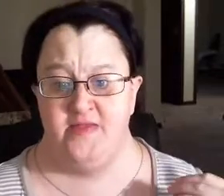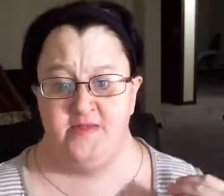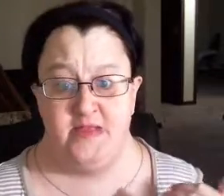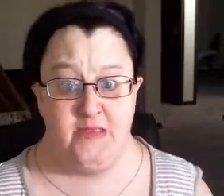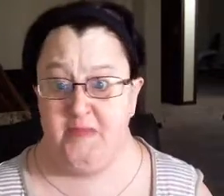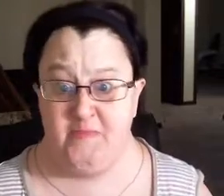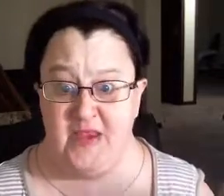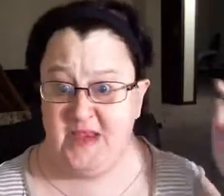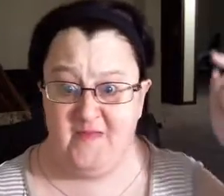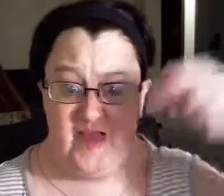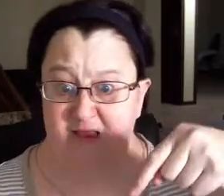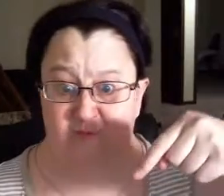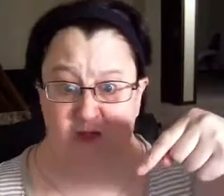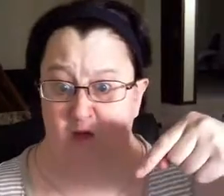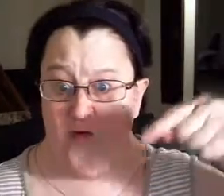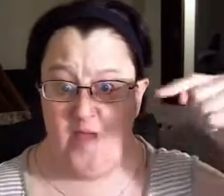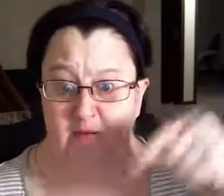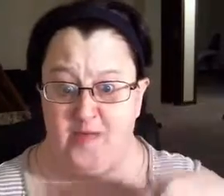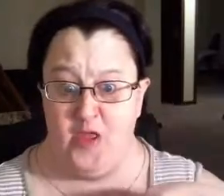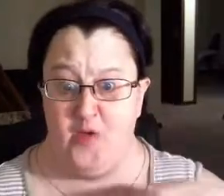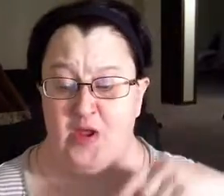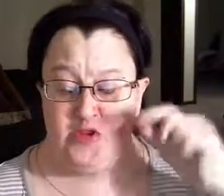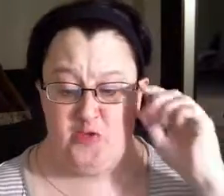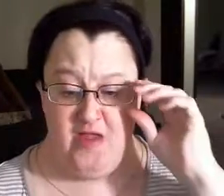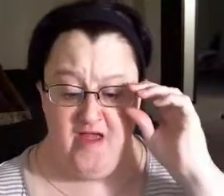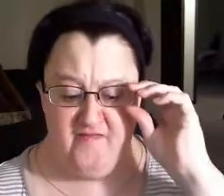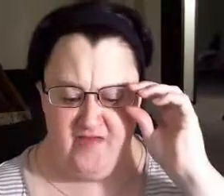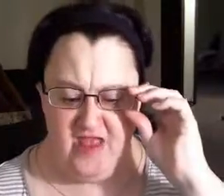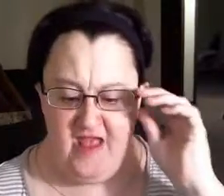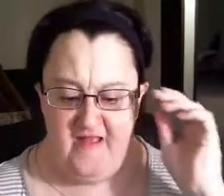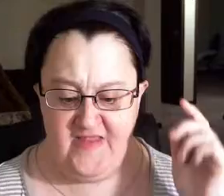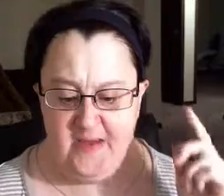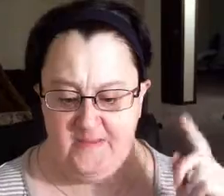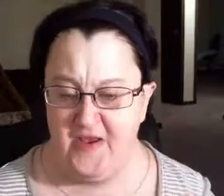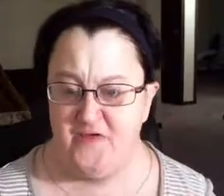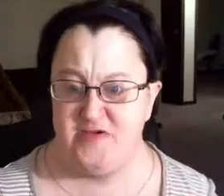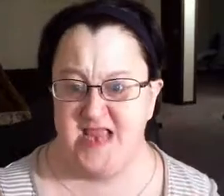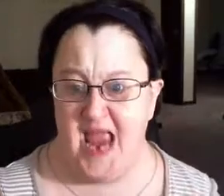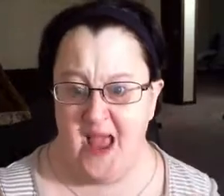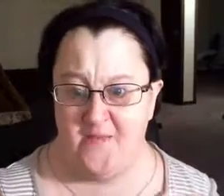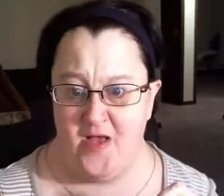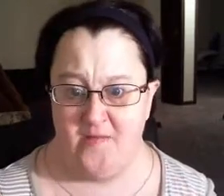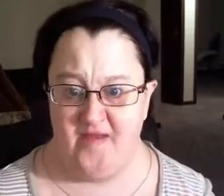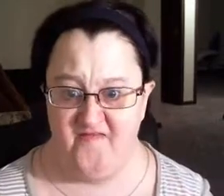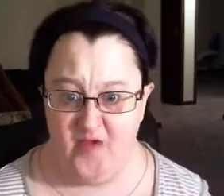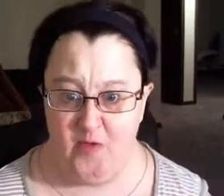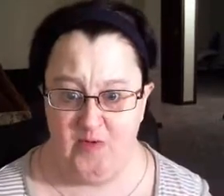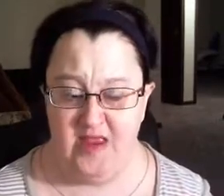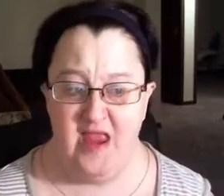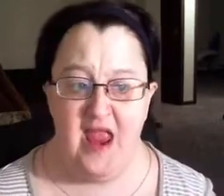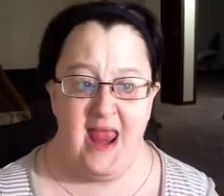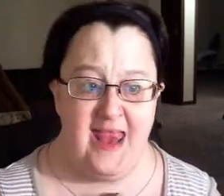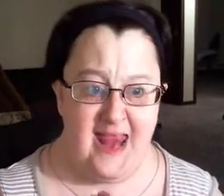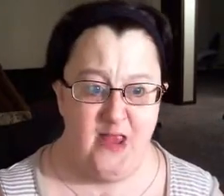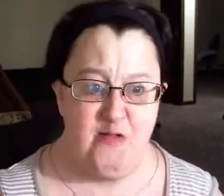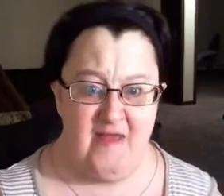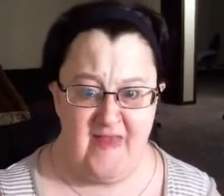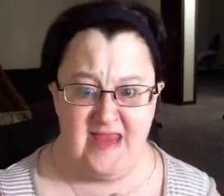please leave links below comment below i do have the pinterest app on my phone and i go there now and then